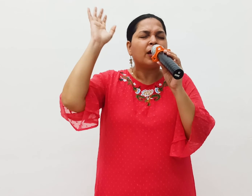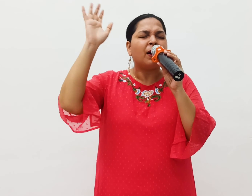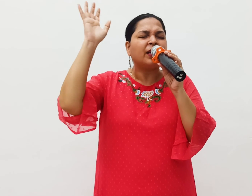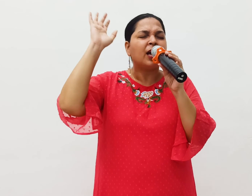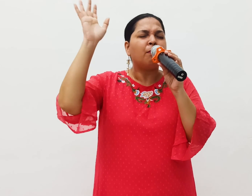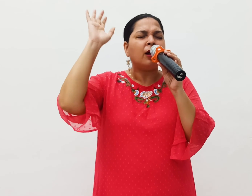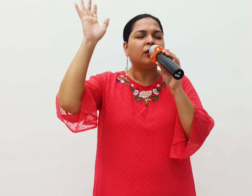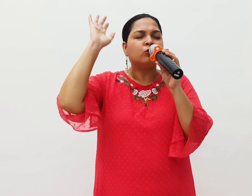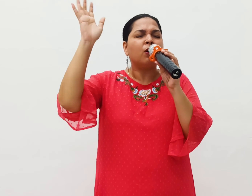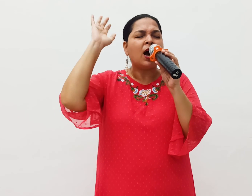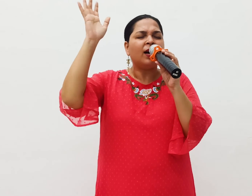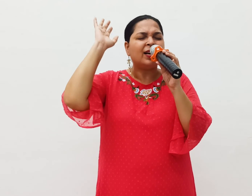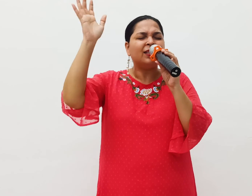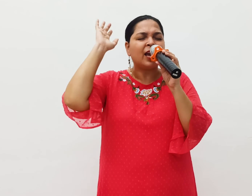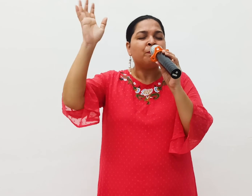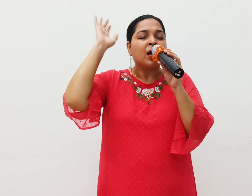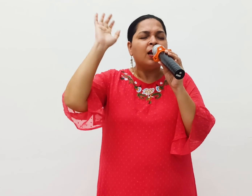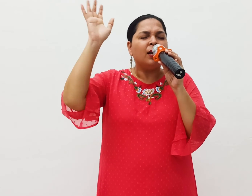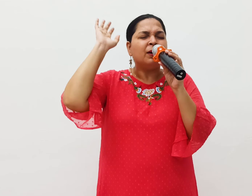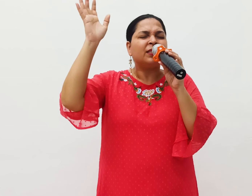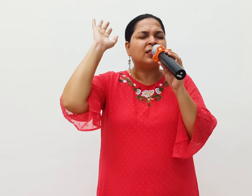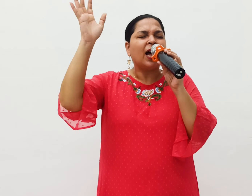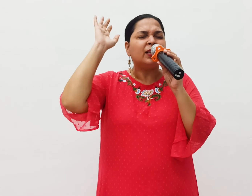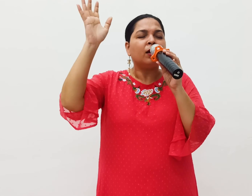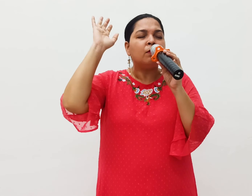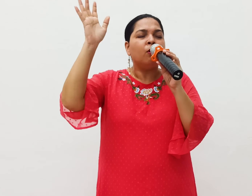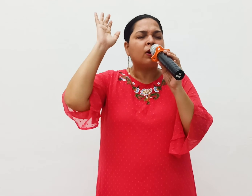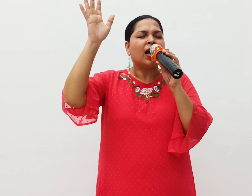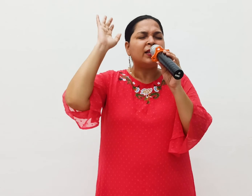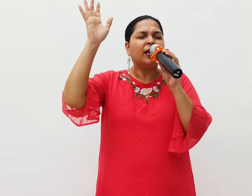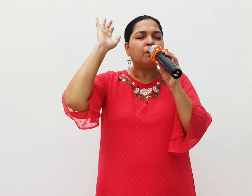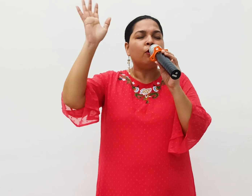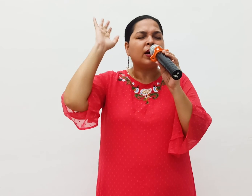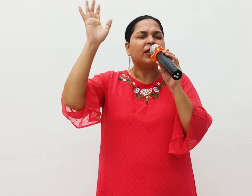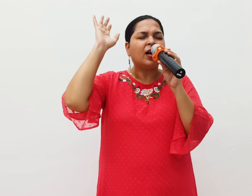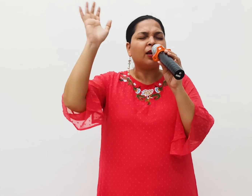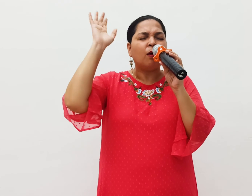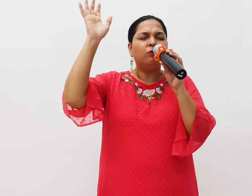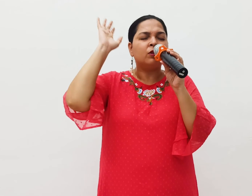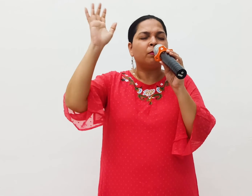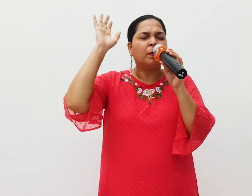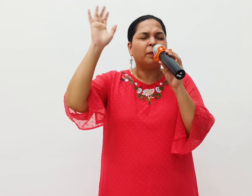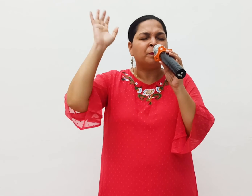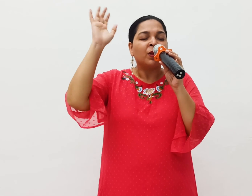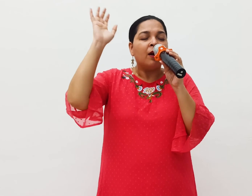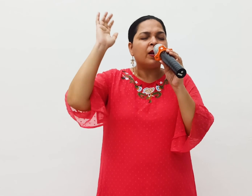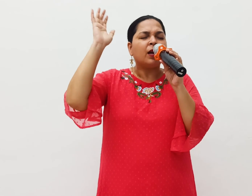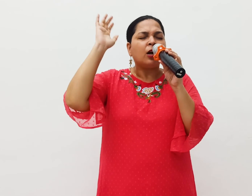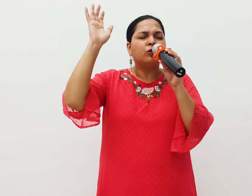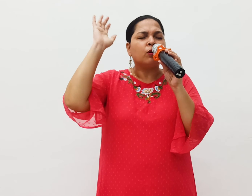gantra gotaya bakya banda su aante lema santana mo kanti ibo kataki ontra